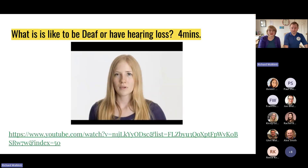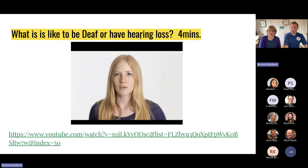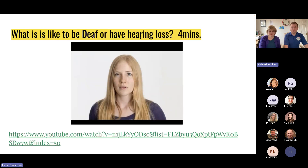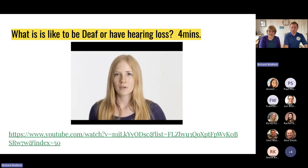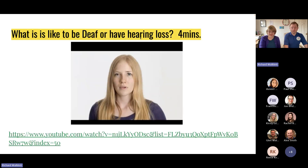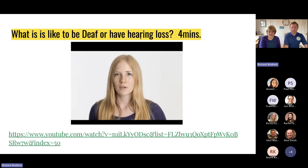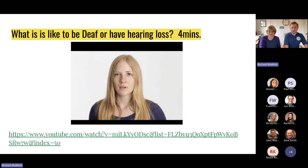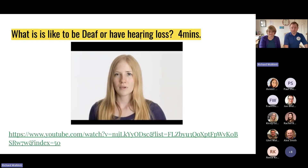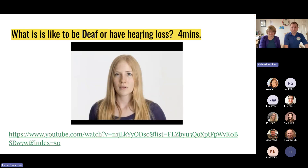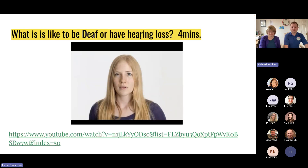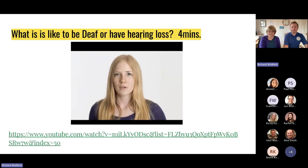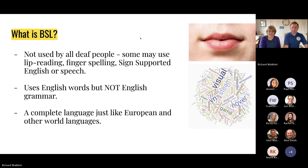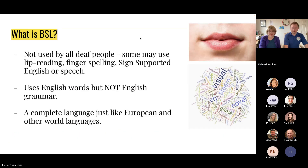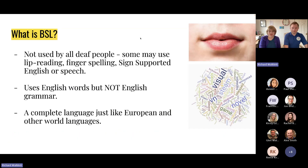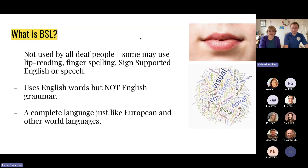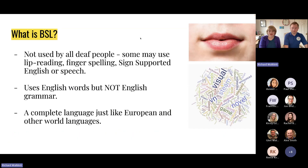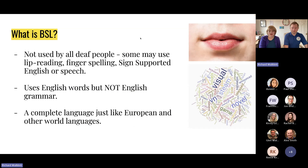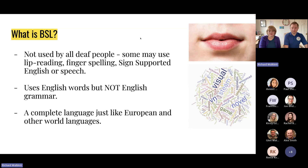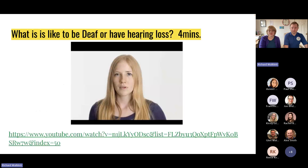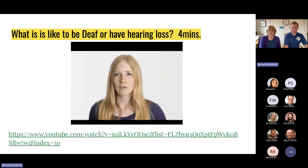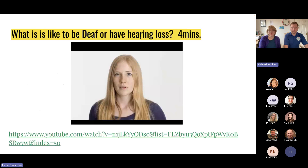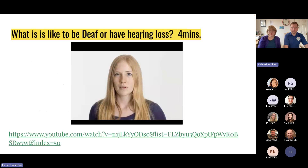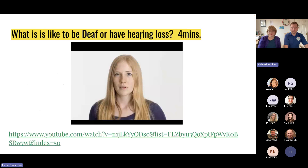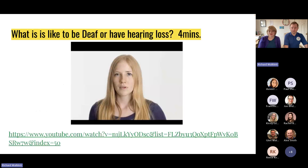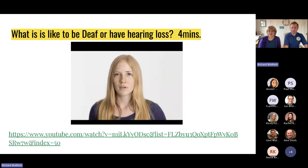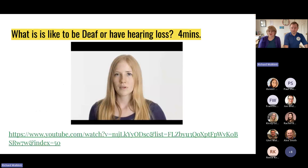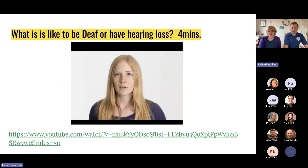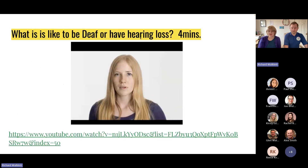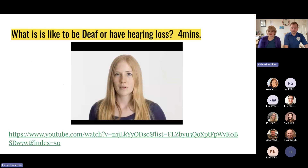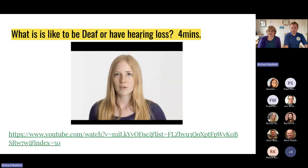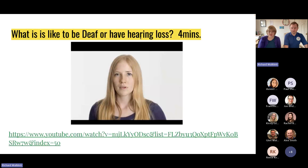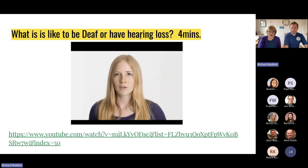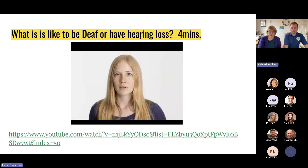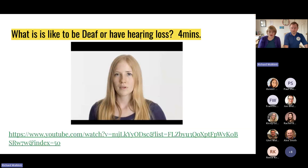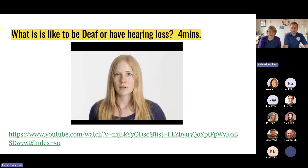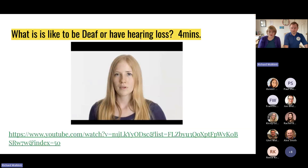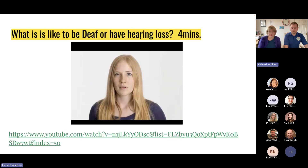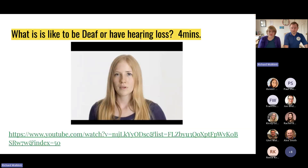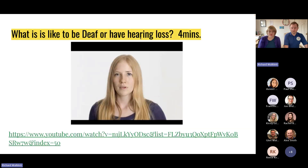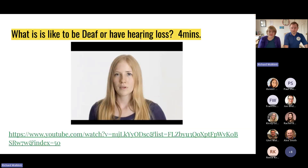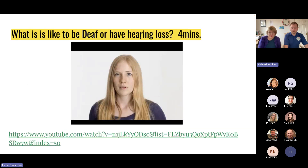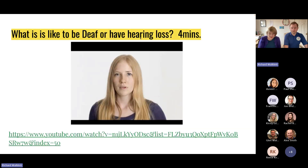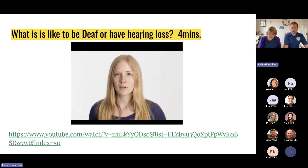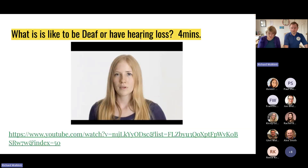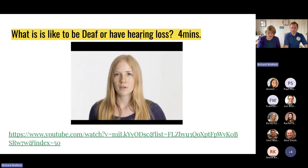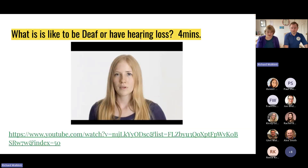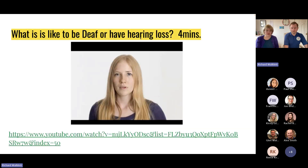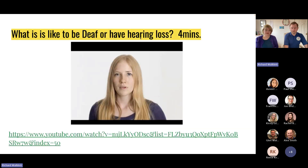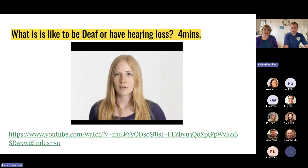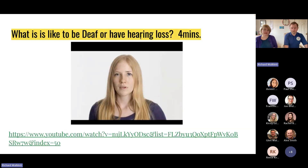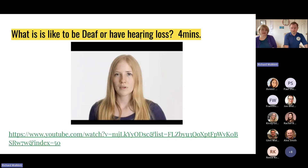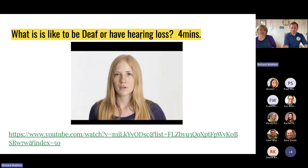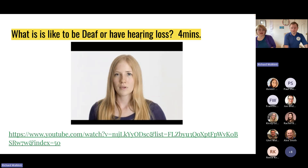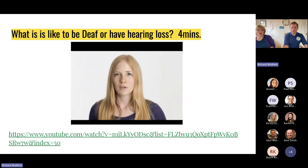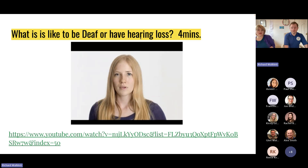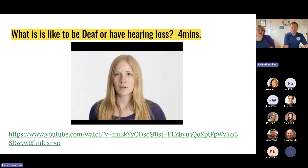and complexity. So we're going to show you a video now, which is a fantastic way of representing what it's